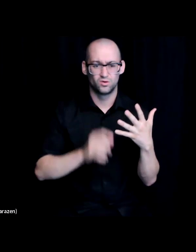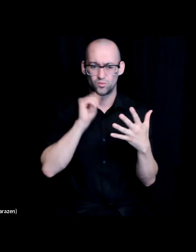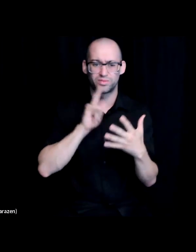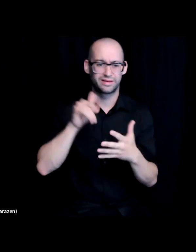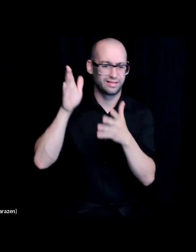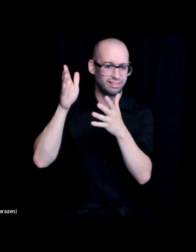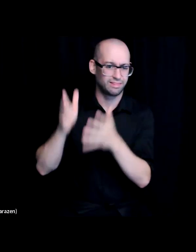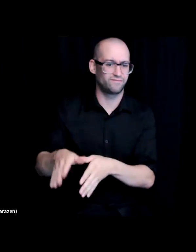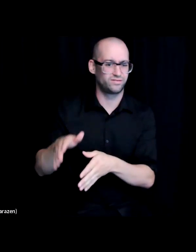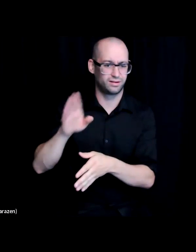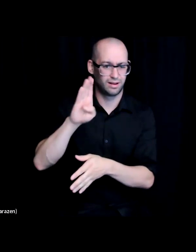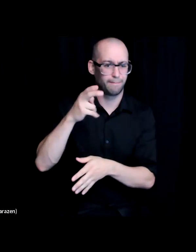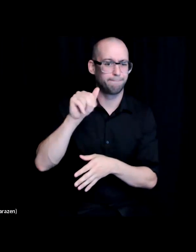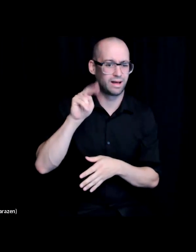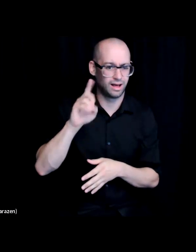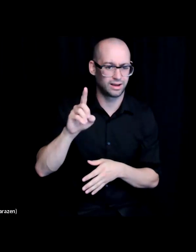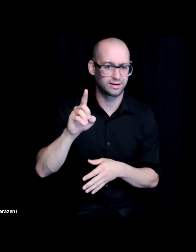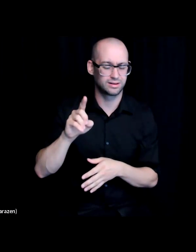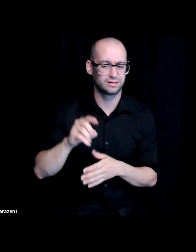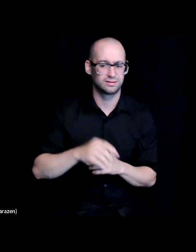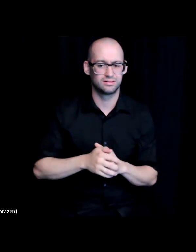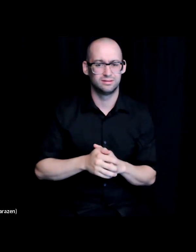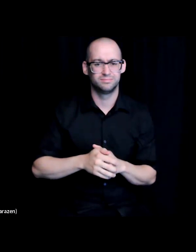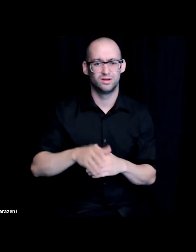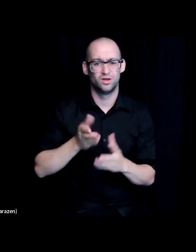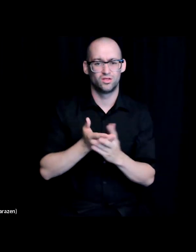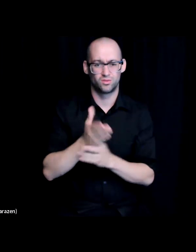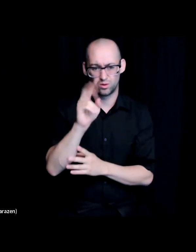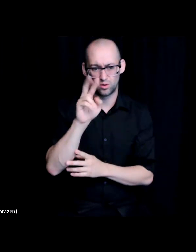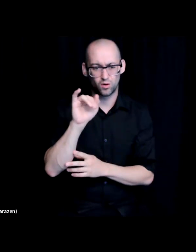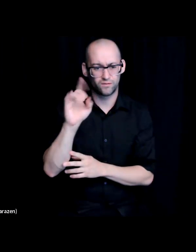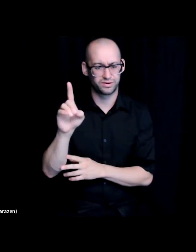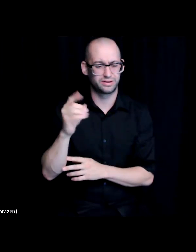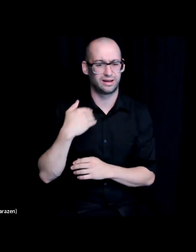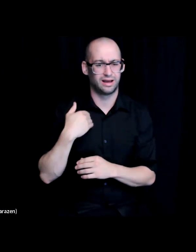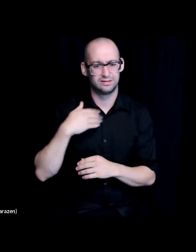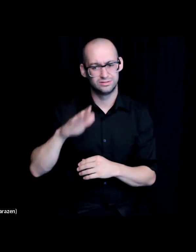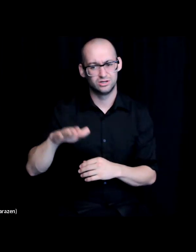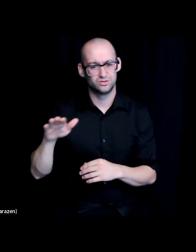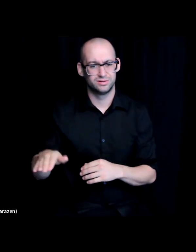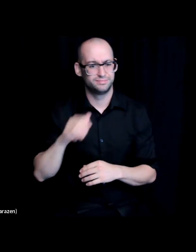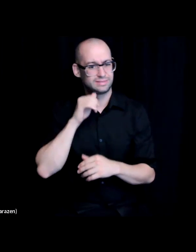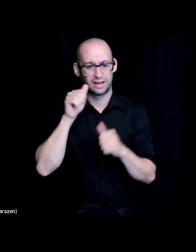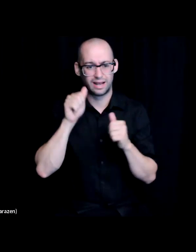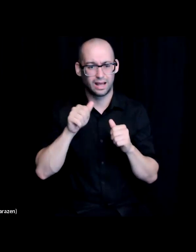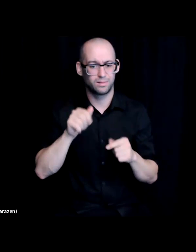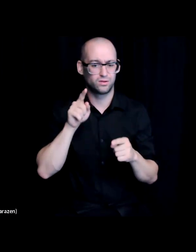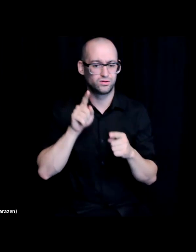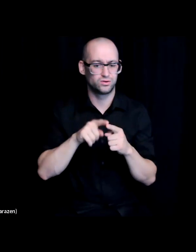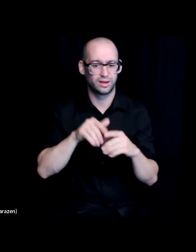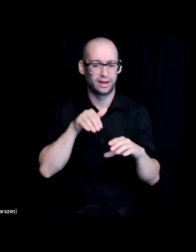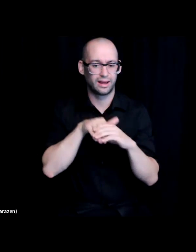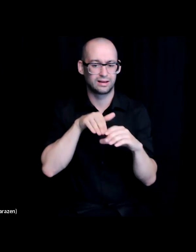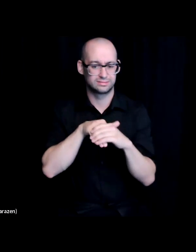behind. During COVID, we had children of our workers unable to access